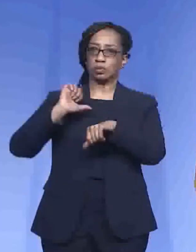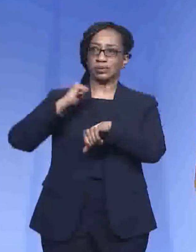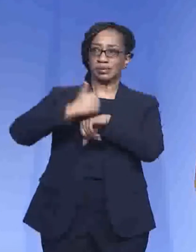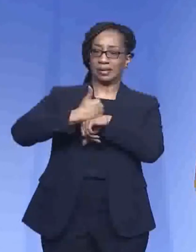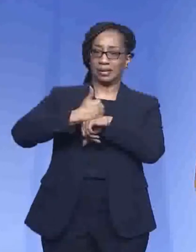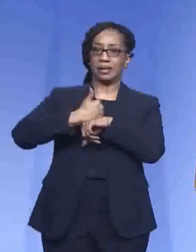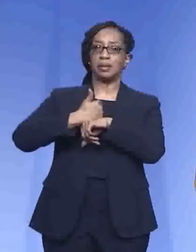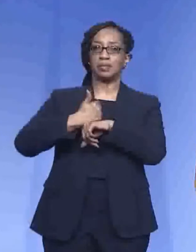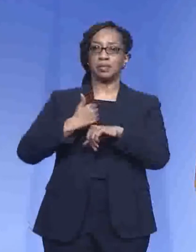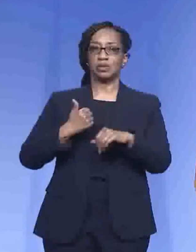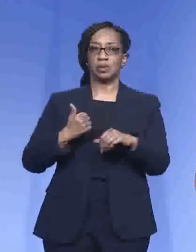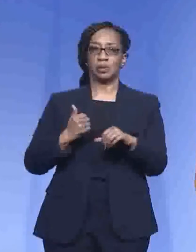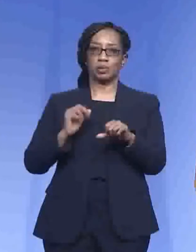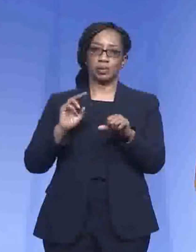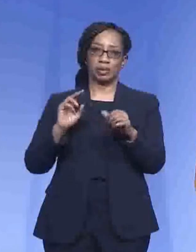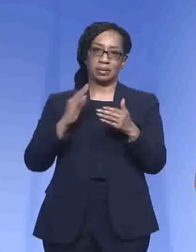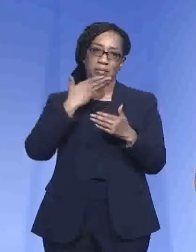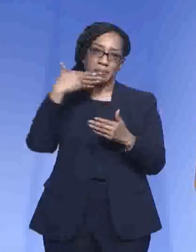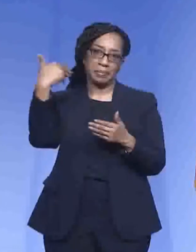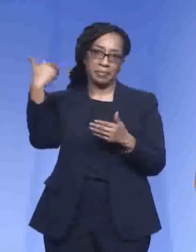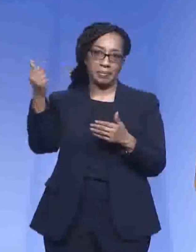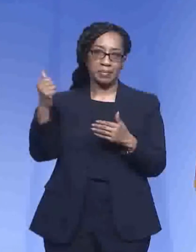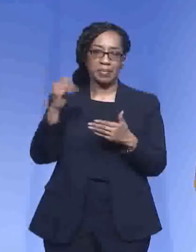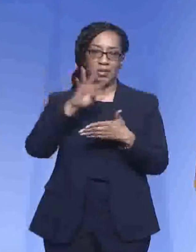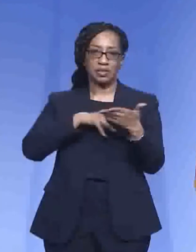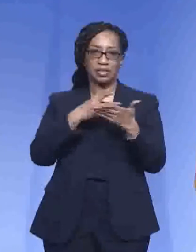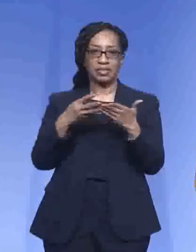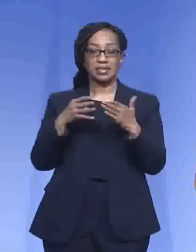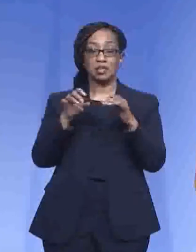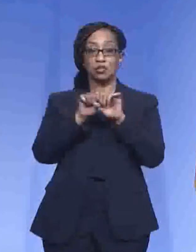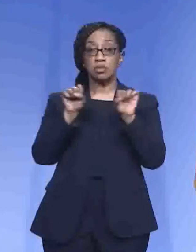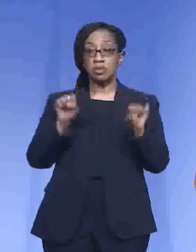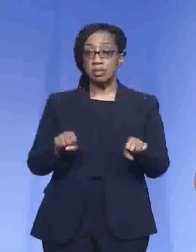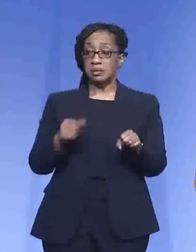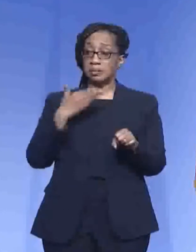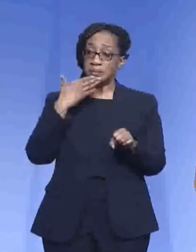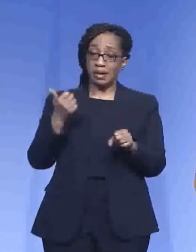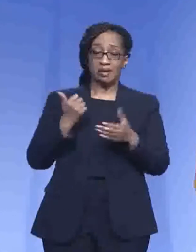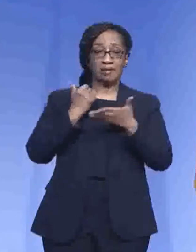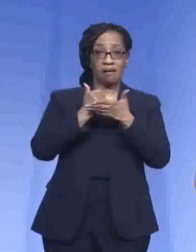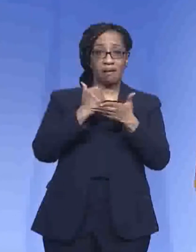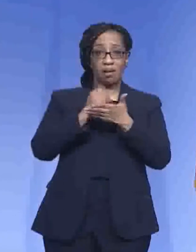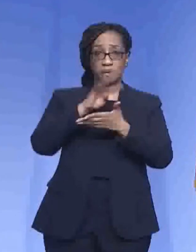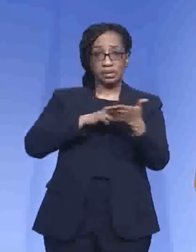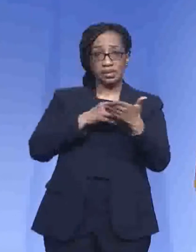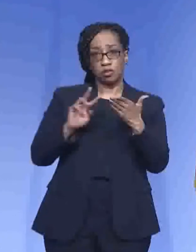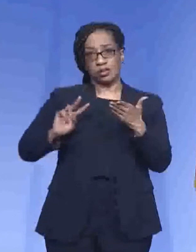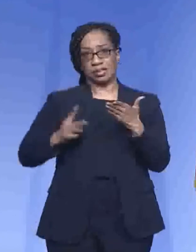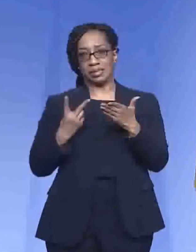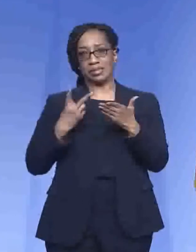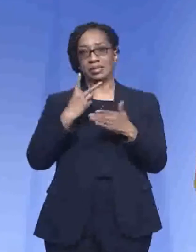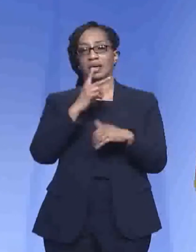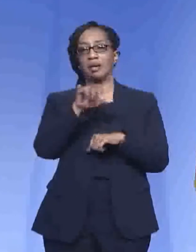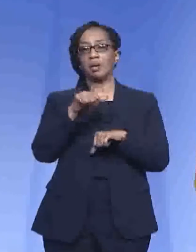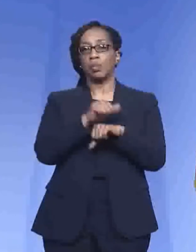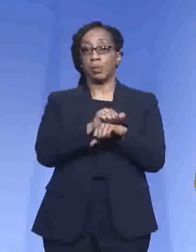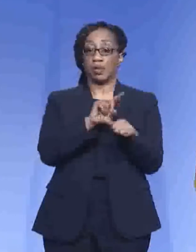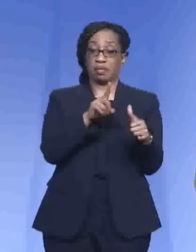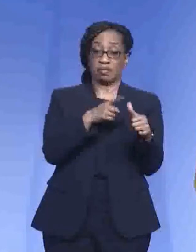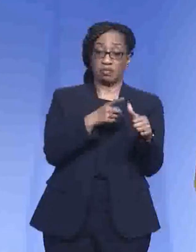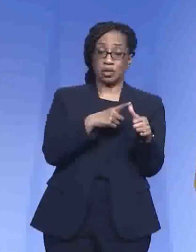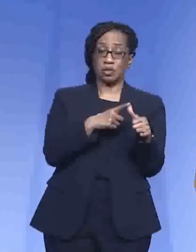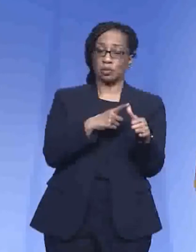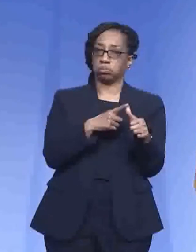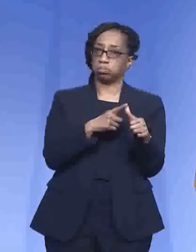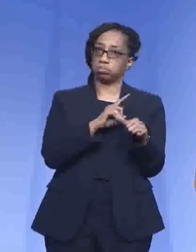that we can have a more robust scheduling system with a little more visibility, helping with scheduling second appointments, that kind of thing. The first one is very